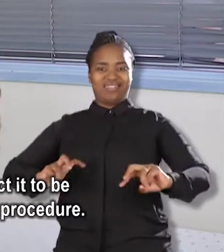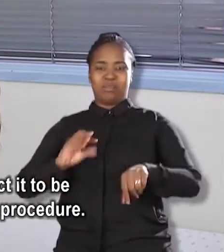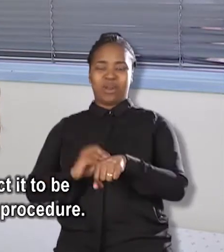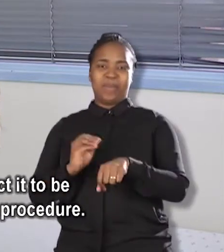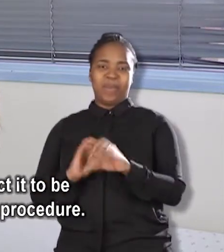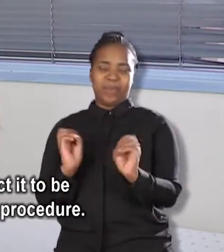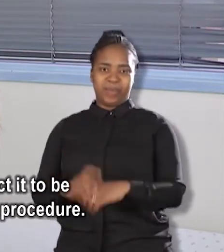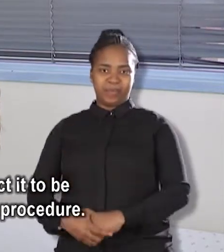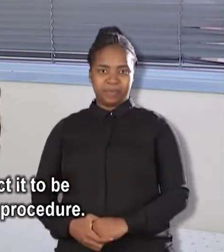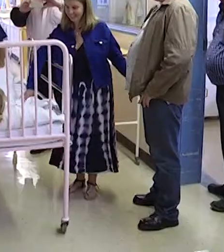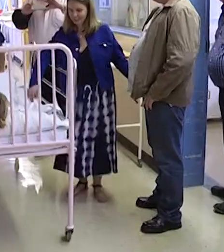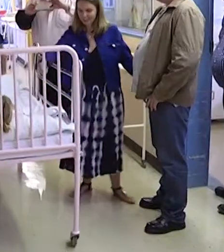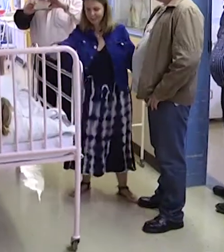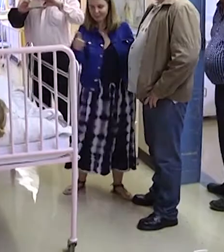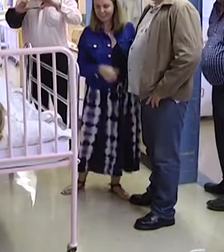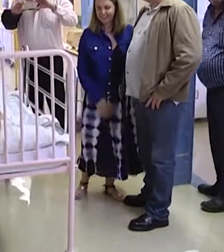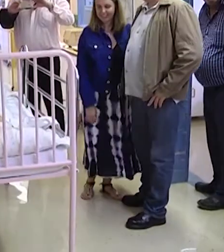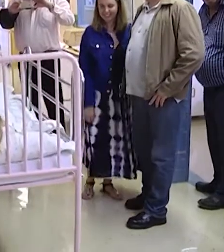about 2 hours per procedure.